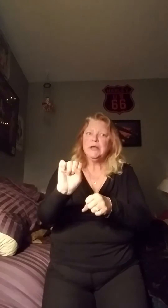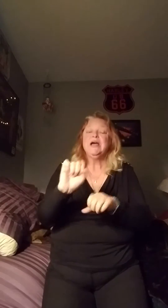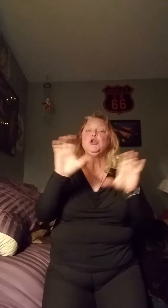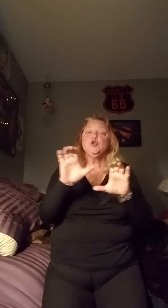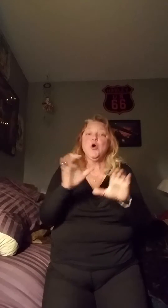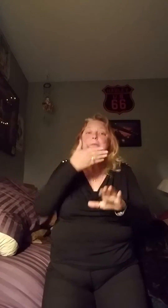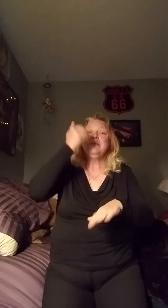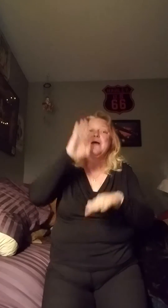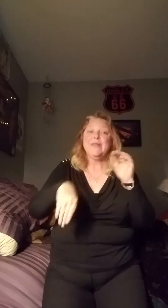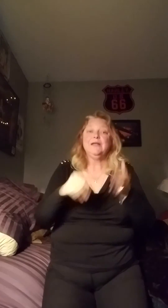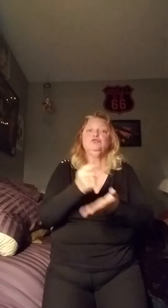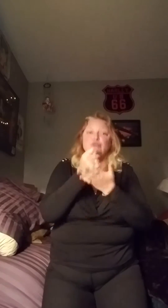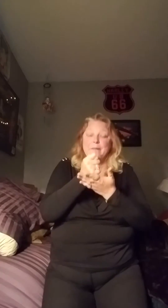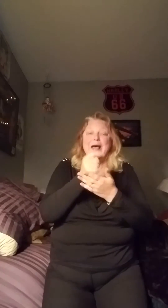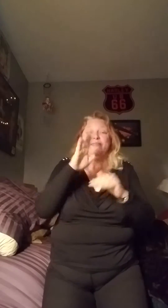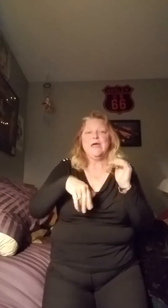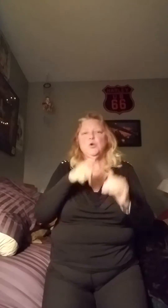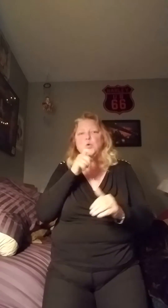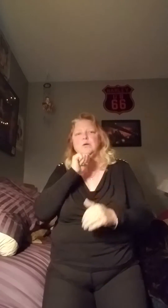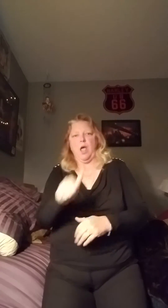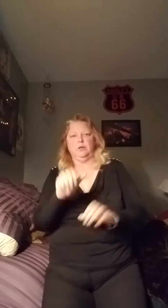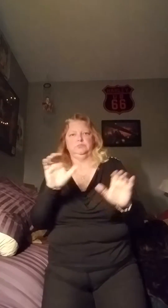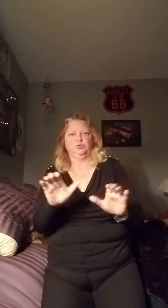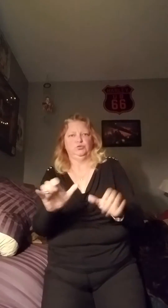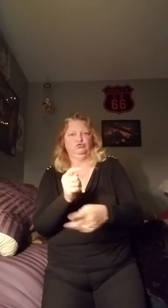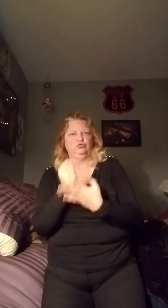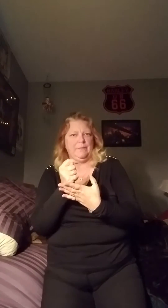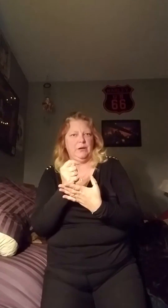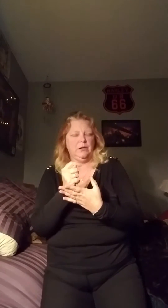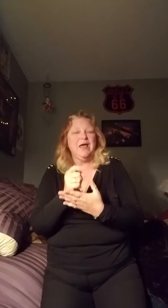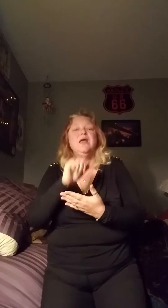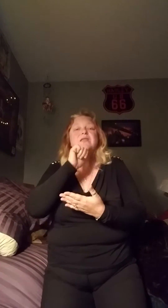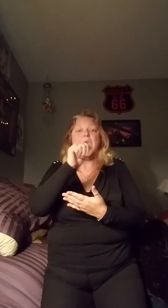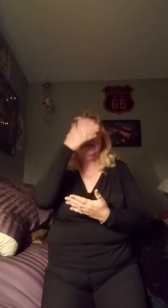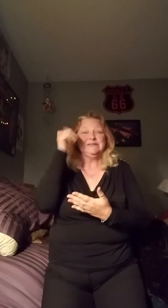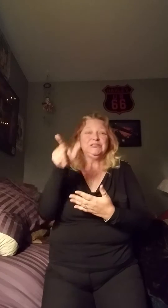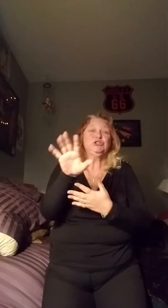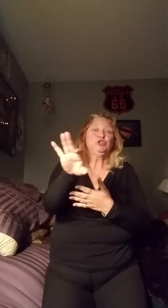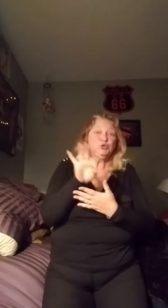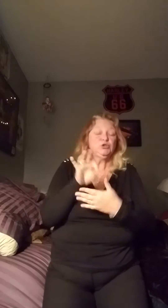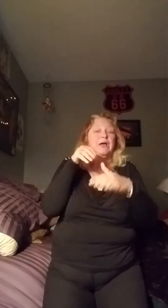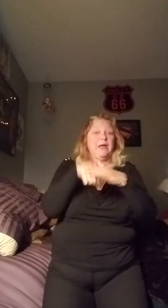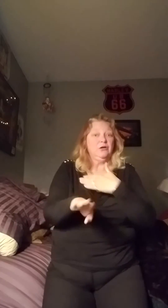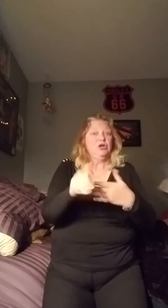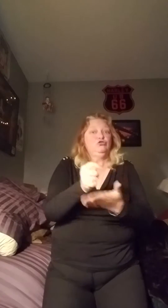treatment. And that's not merely because they choose to go into treatment. Rather, it's